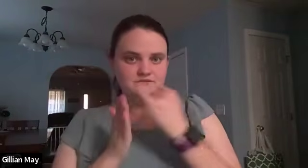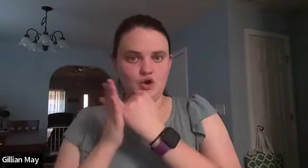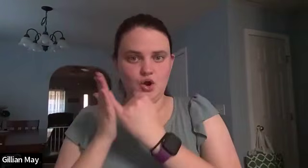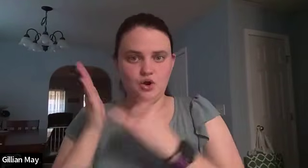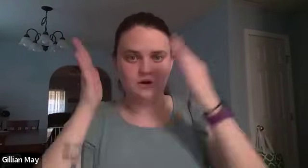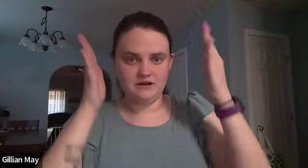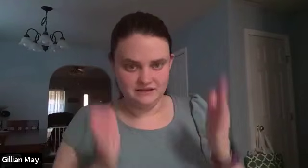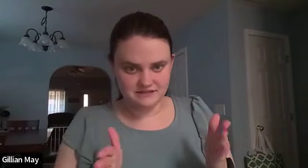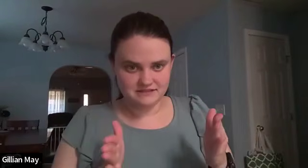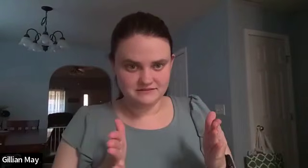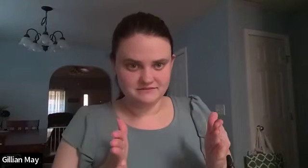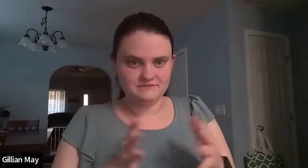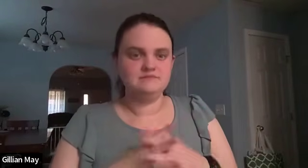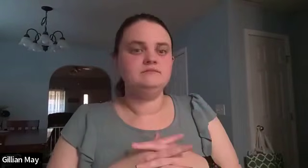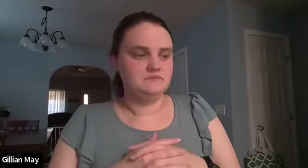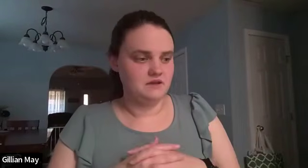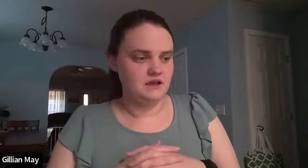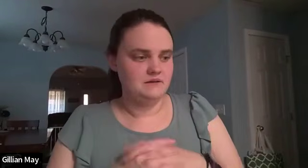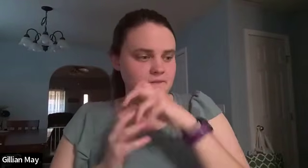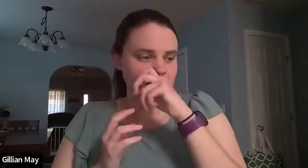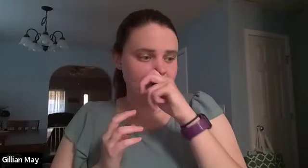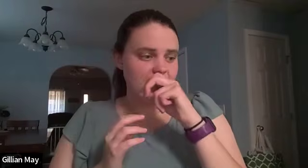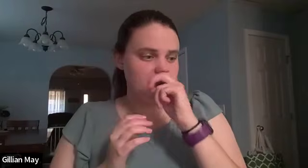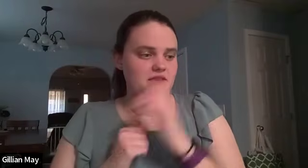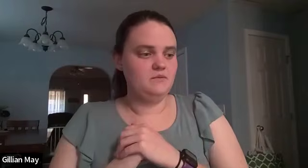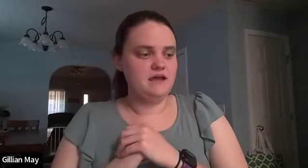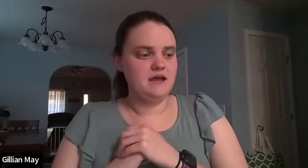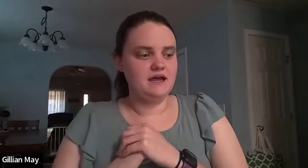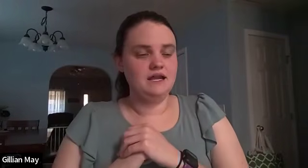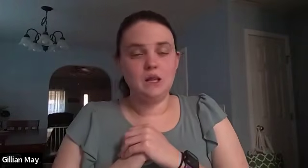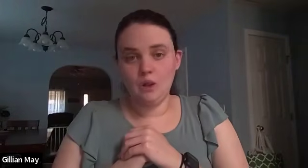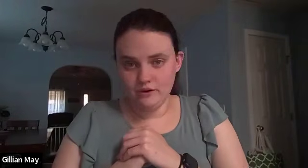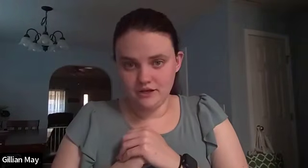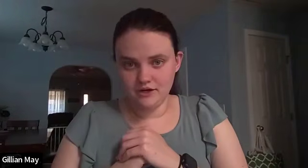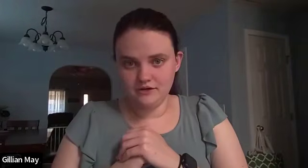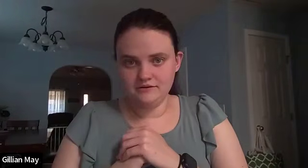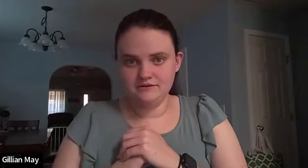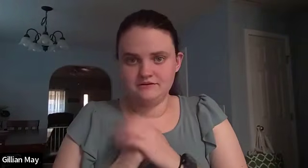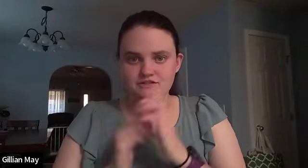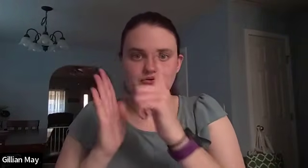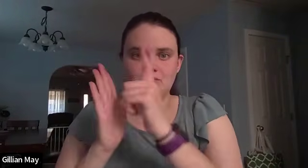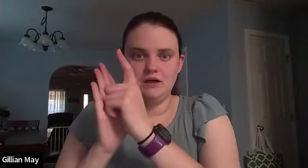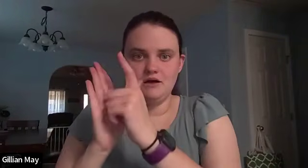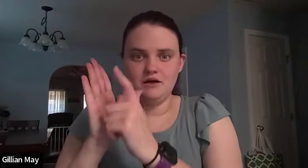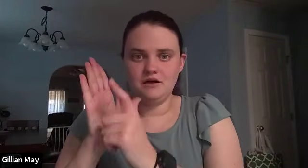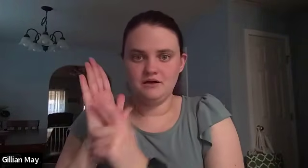person, artist. Okay. And then we had lawyer, so law,